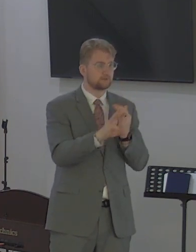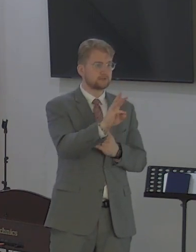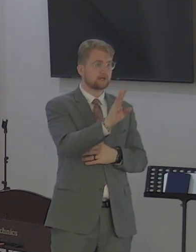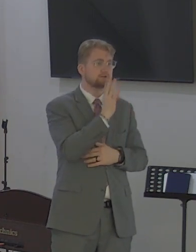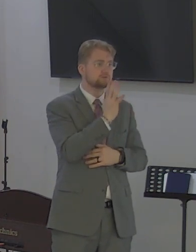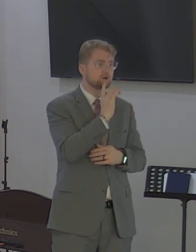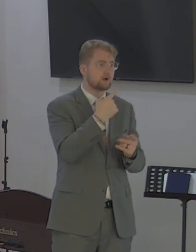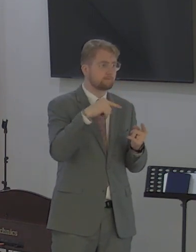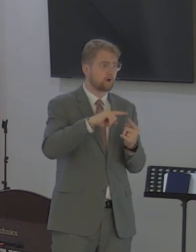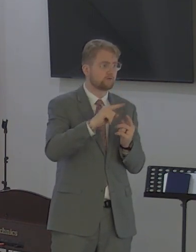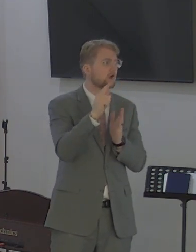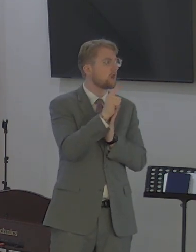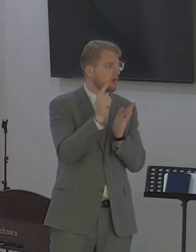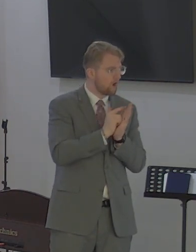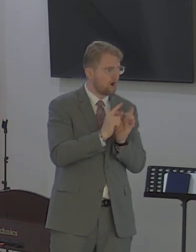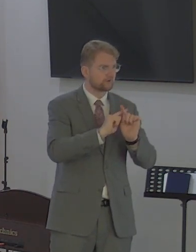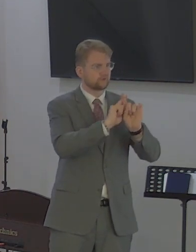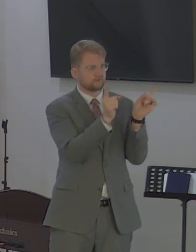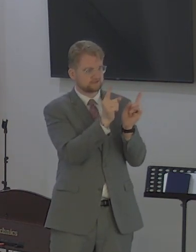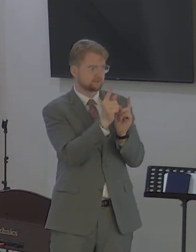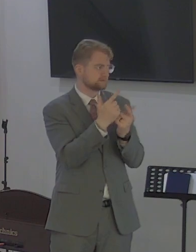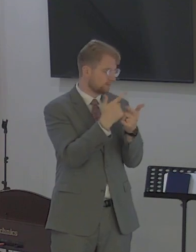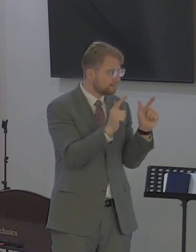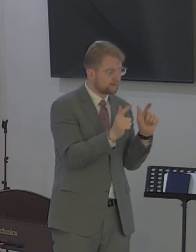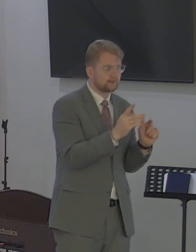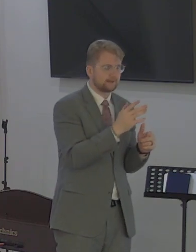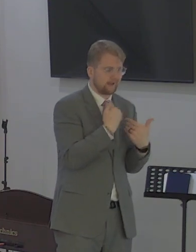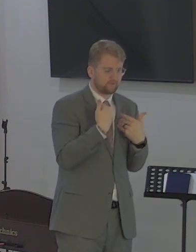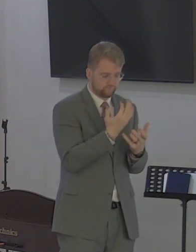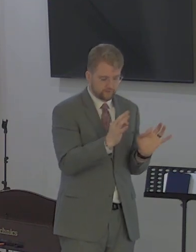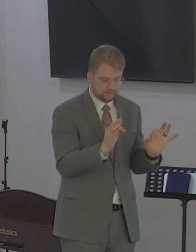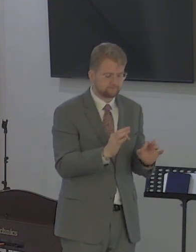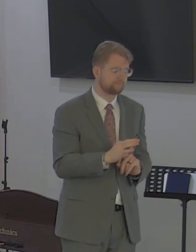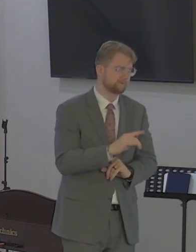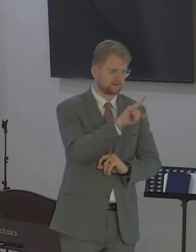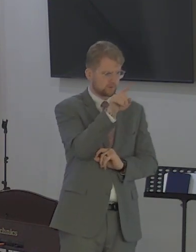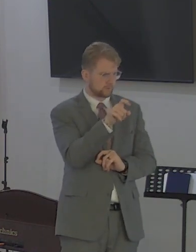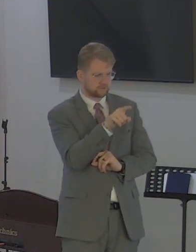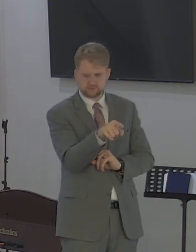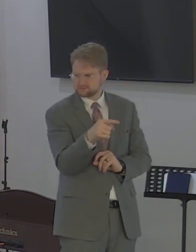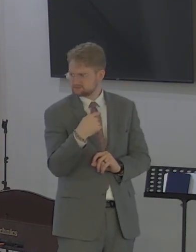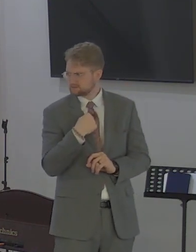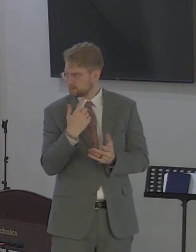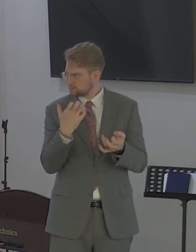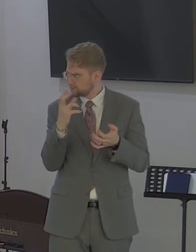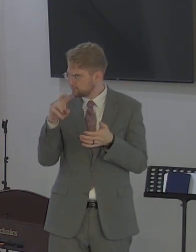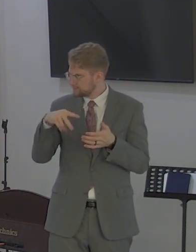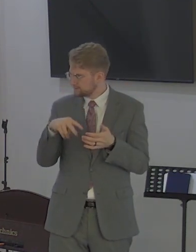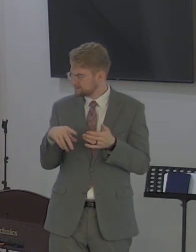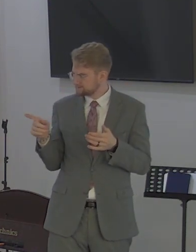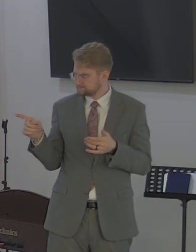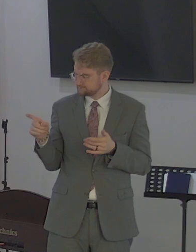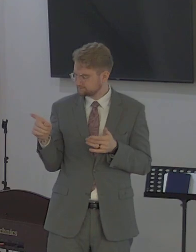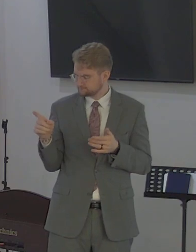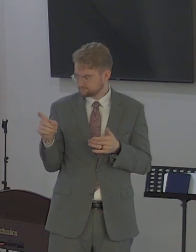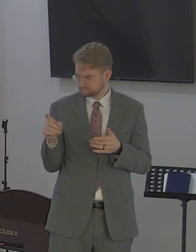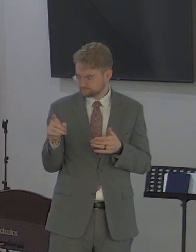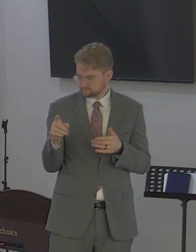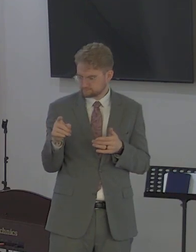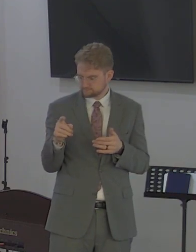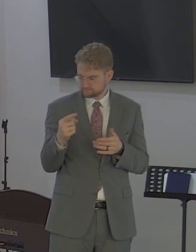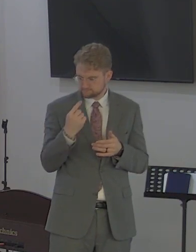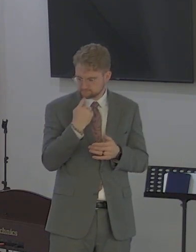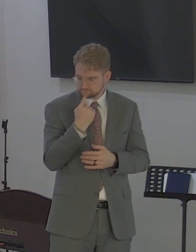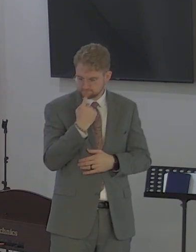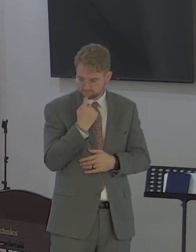and the differences and liberty and having this freedom, the question is posed, and I want to read it verbatim, even though it's on the tip of my tongue. Let me read it to you. It